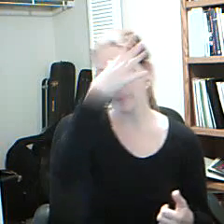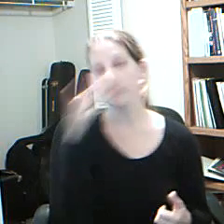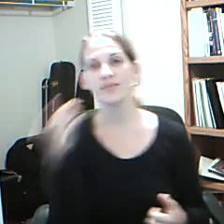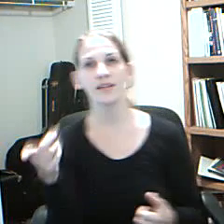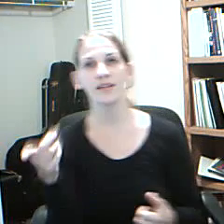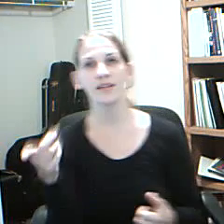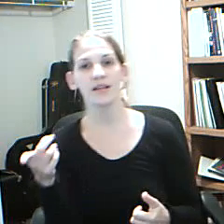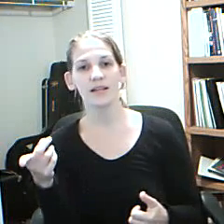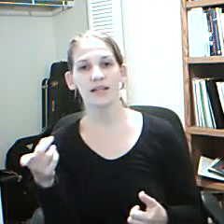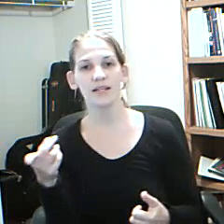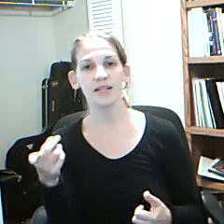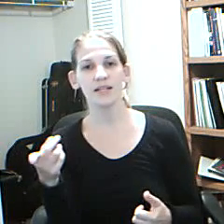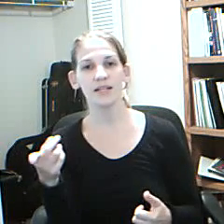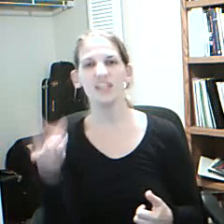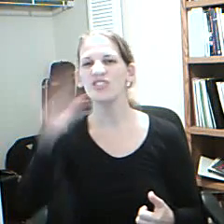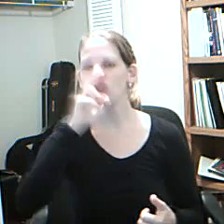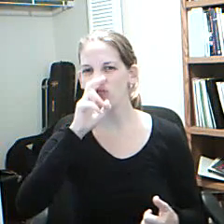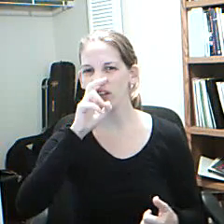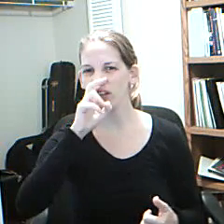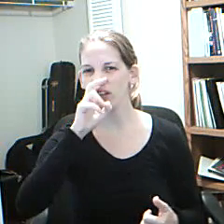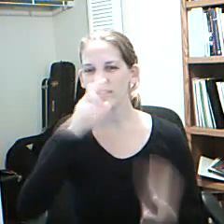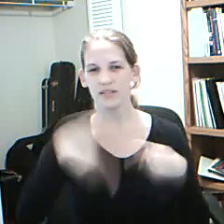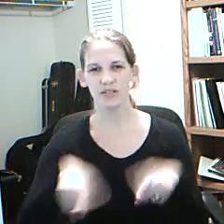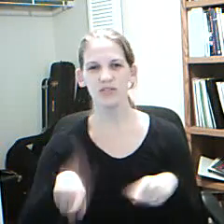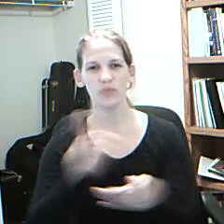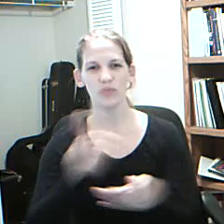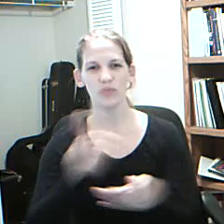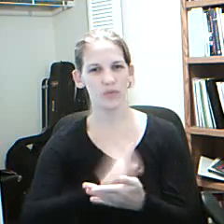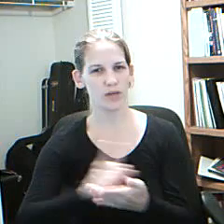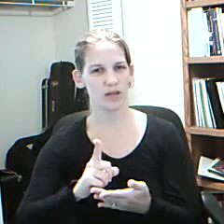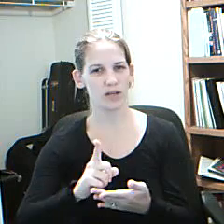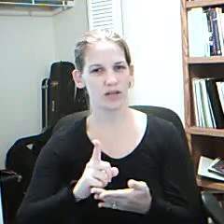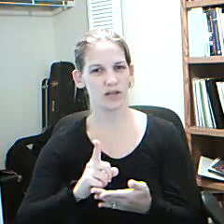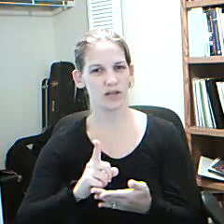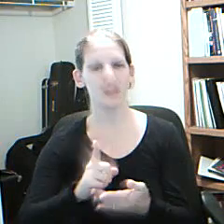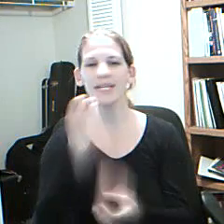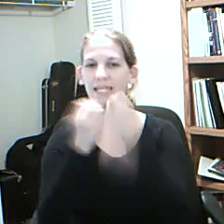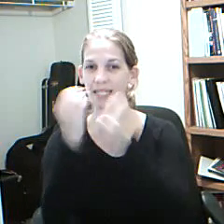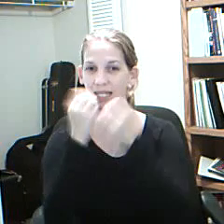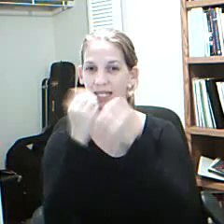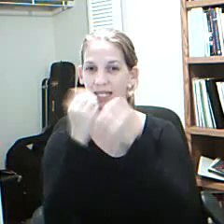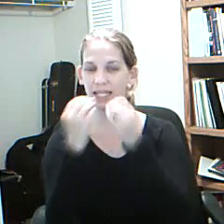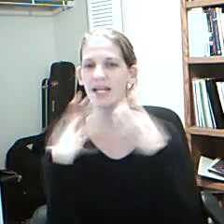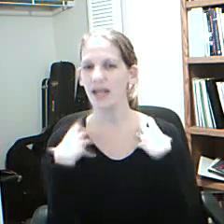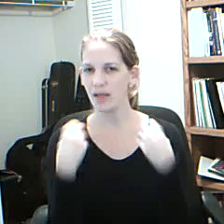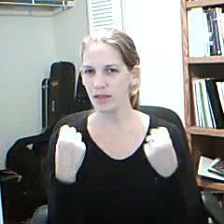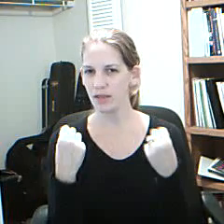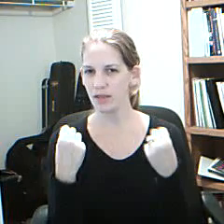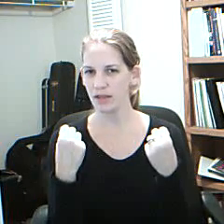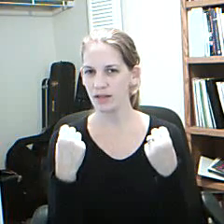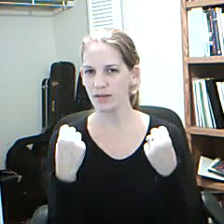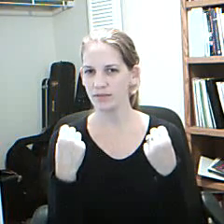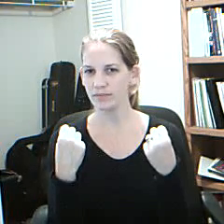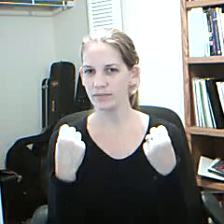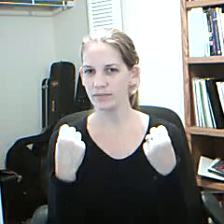He eats things that are good for him. He eats things that, don't contribute to